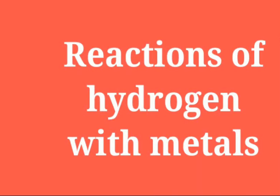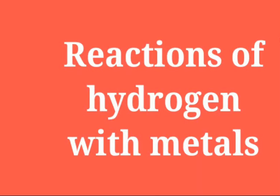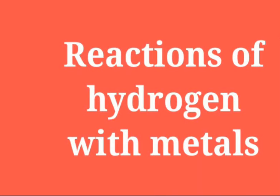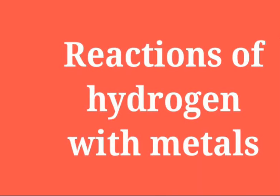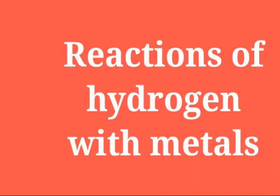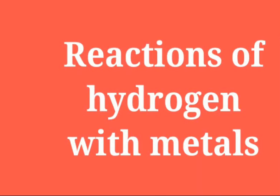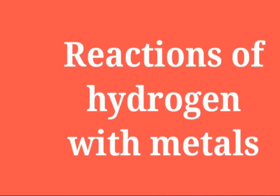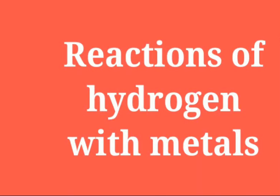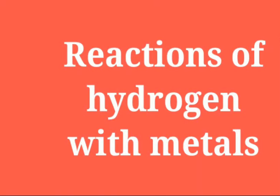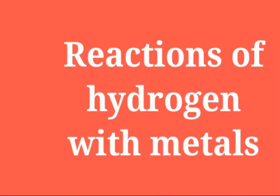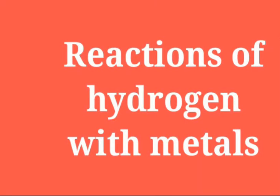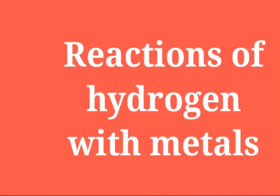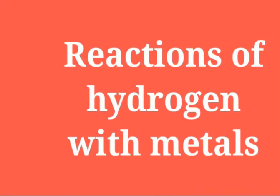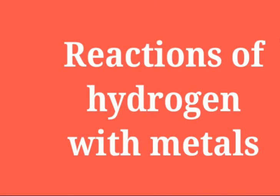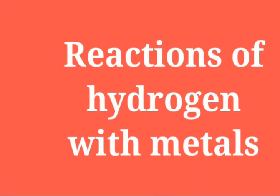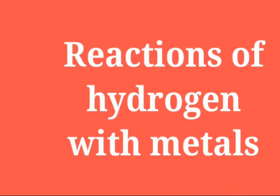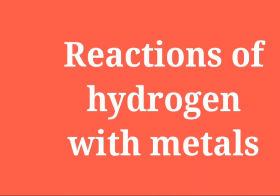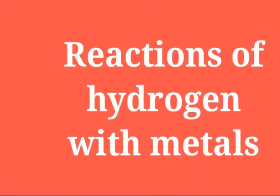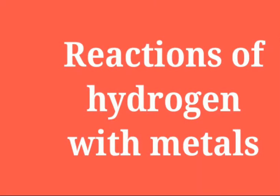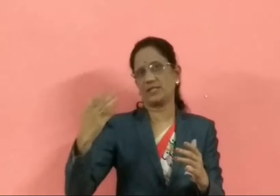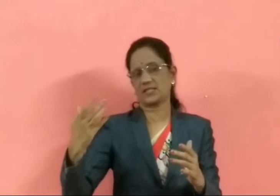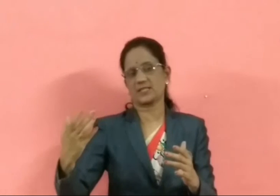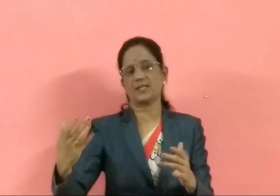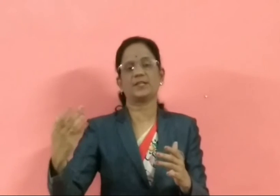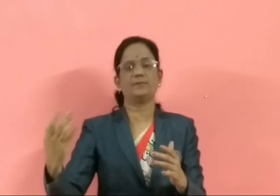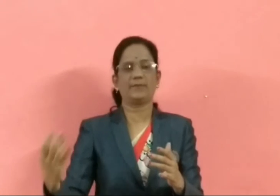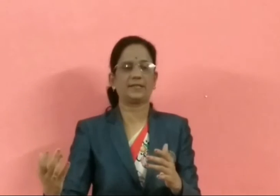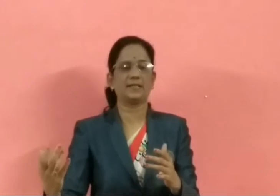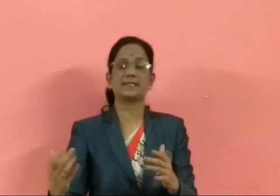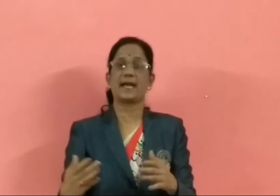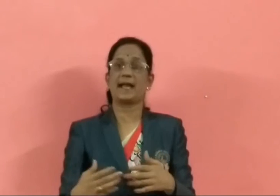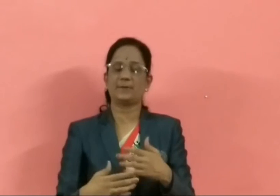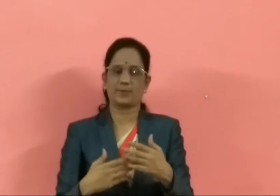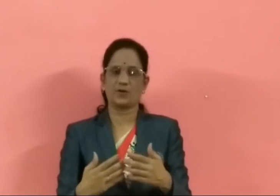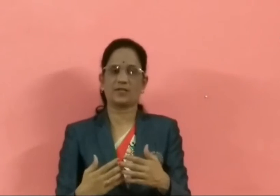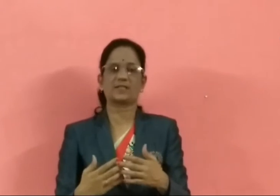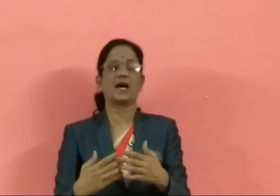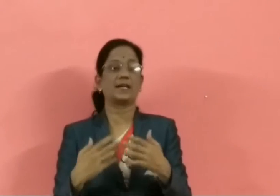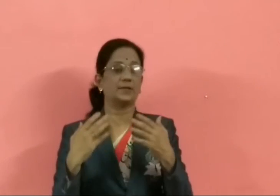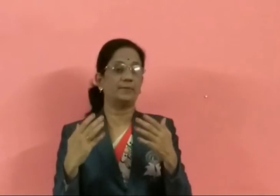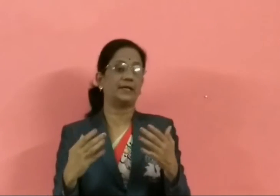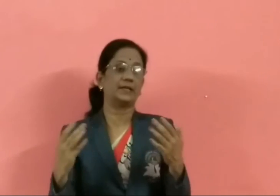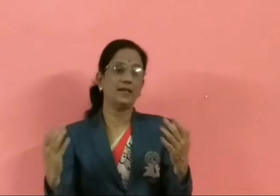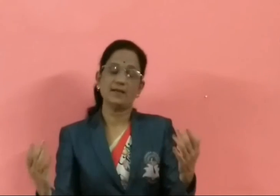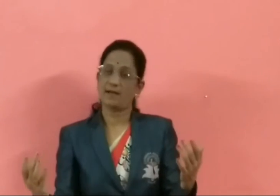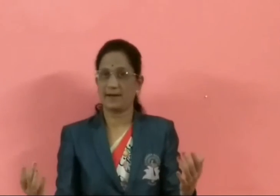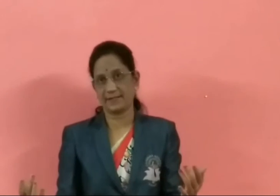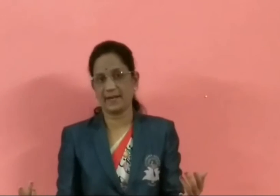are heated, hydrogen reacts with certain metals and the products are the metal